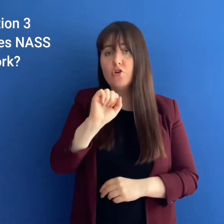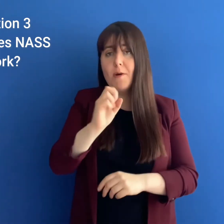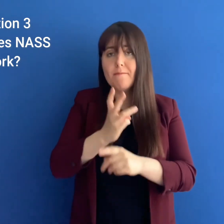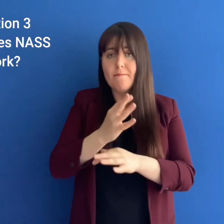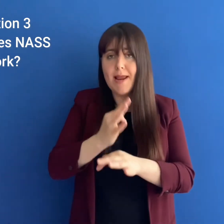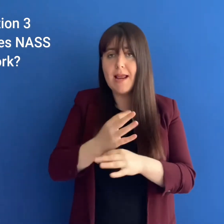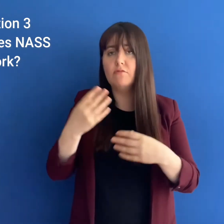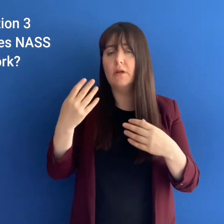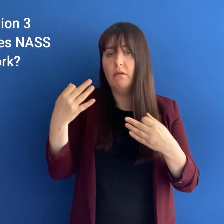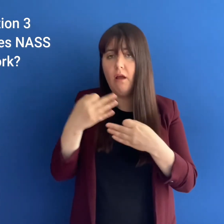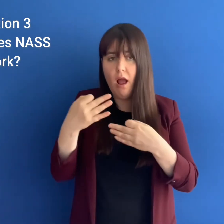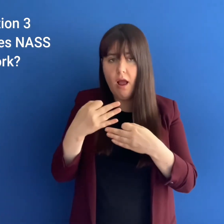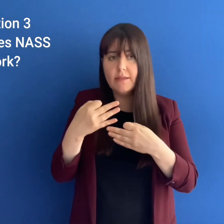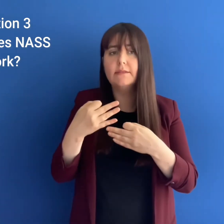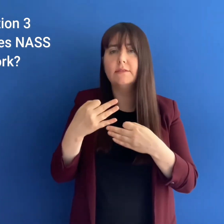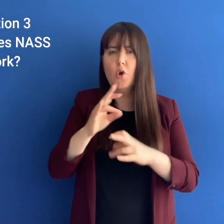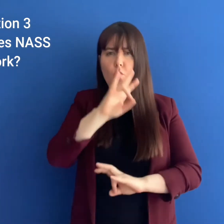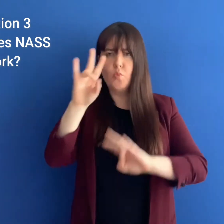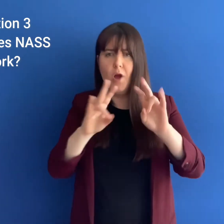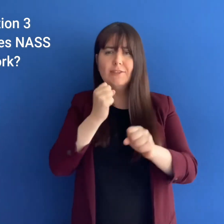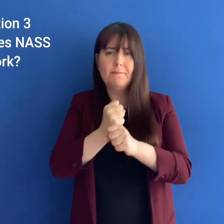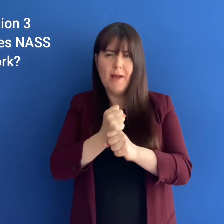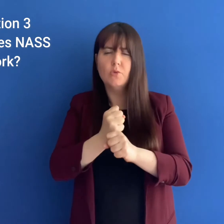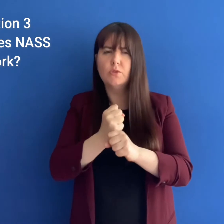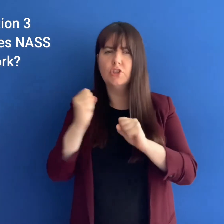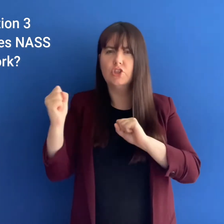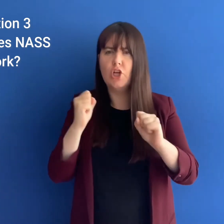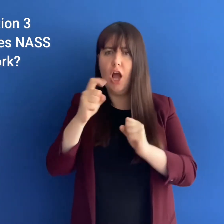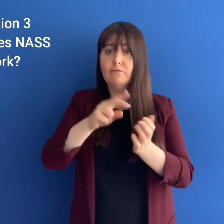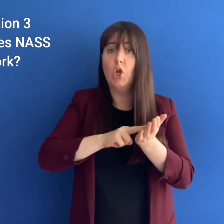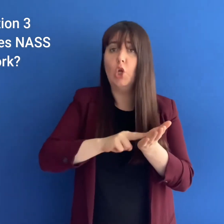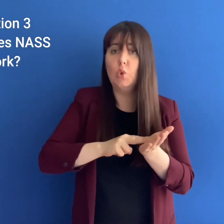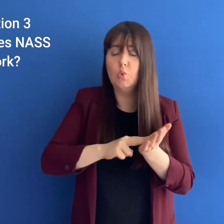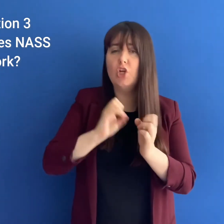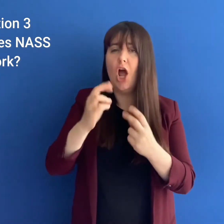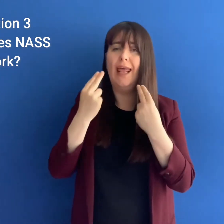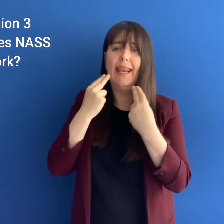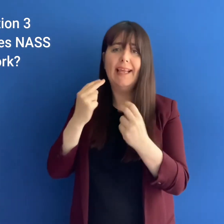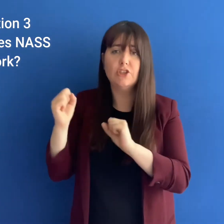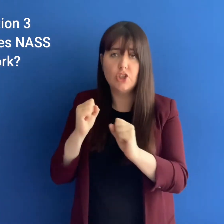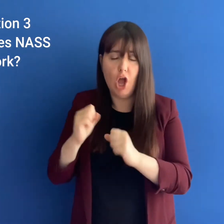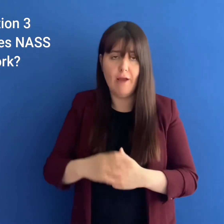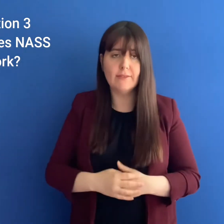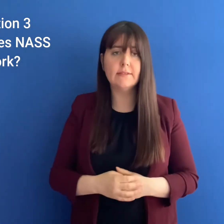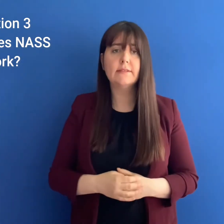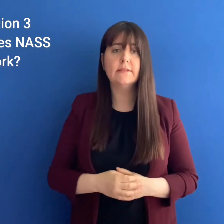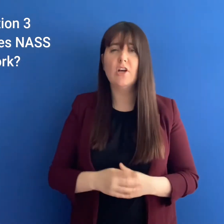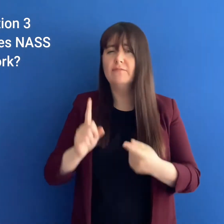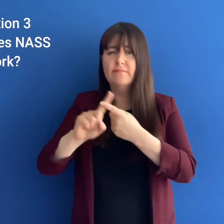provider will ask you or your parent or guardian questions about the services you use or